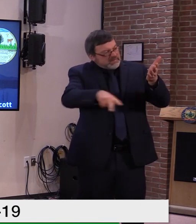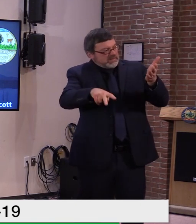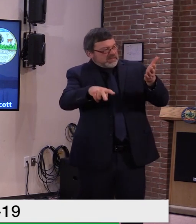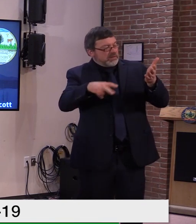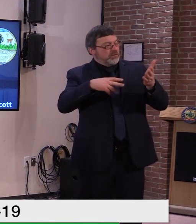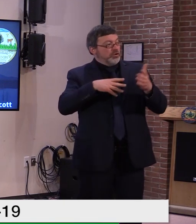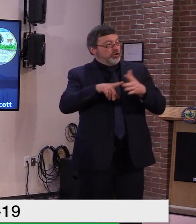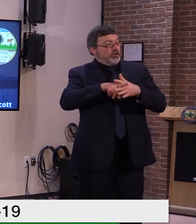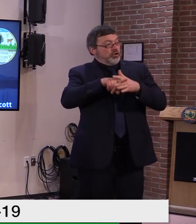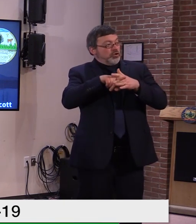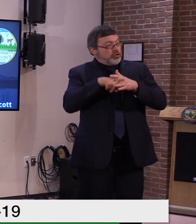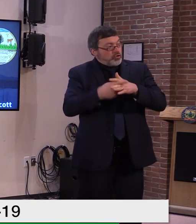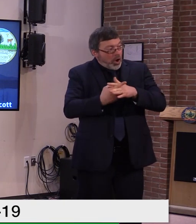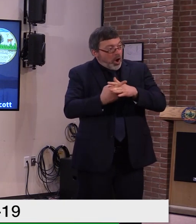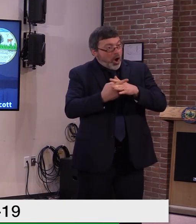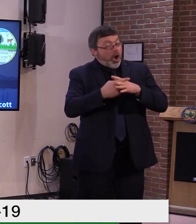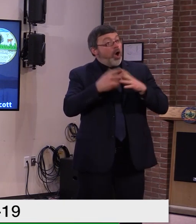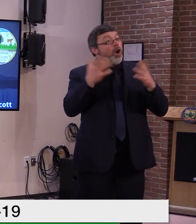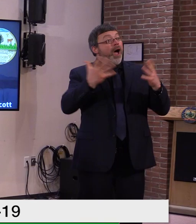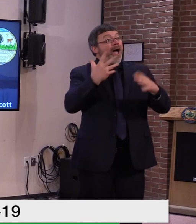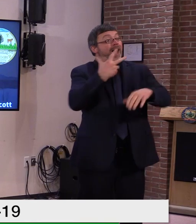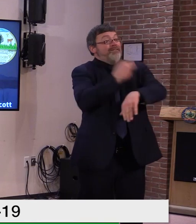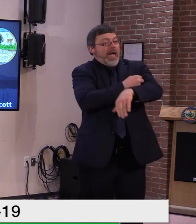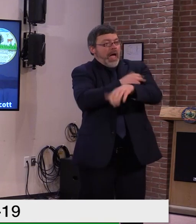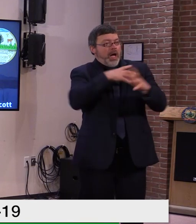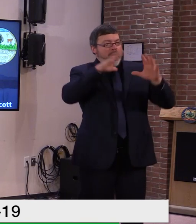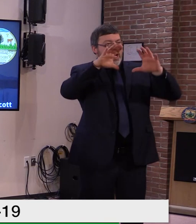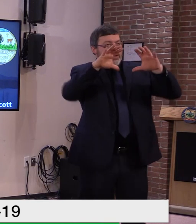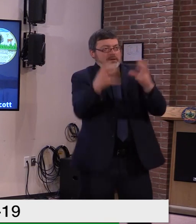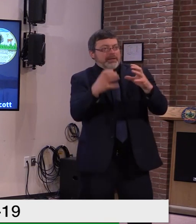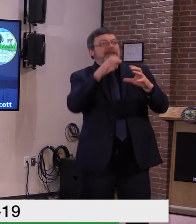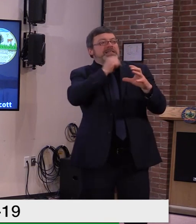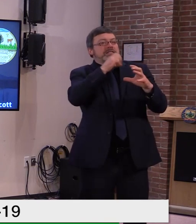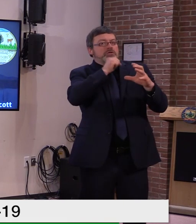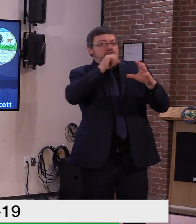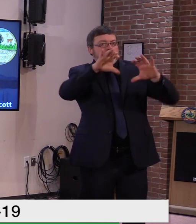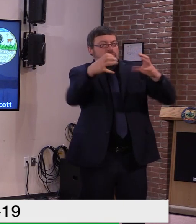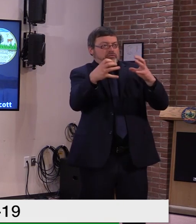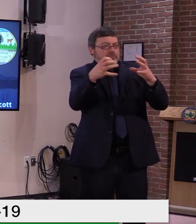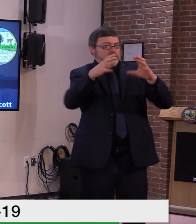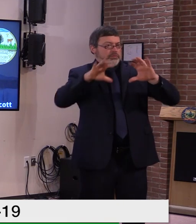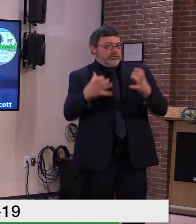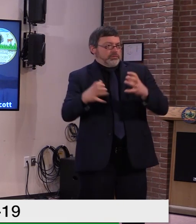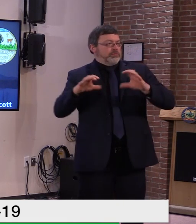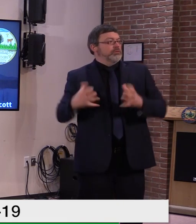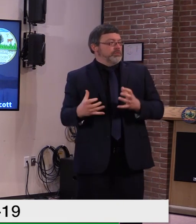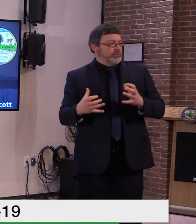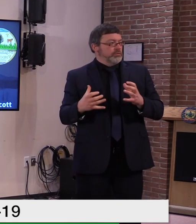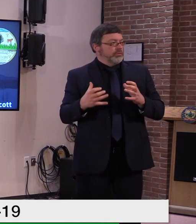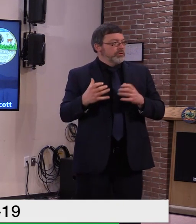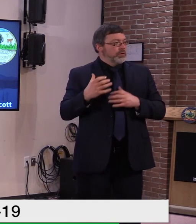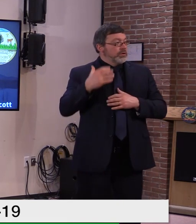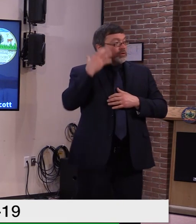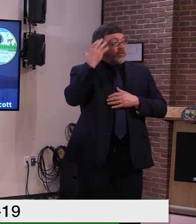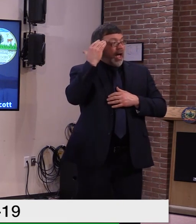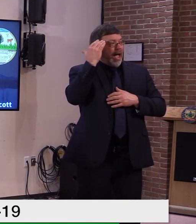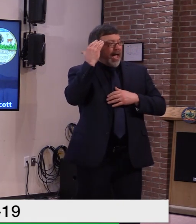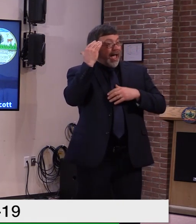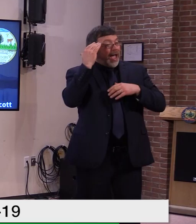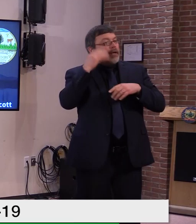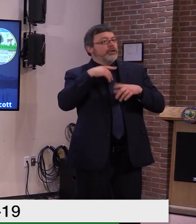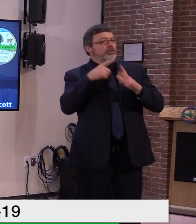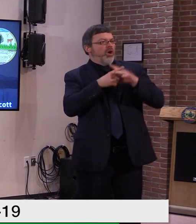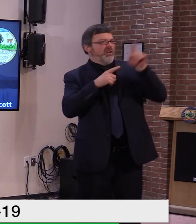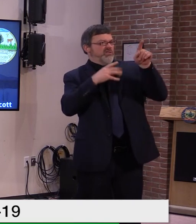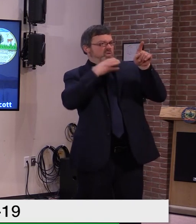vulnerable you are to COVID-19. And it meets with our prime objective,